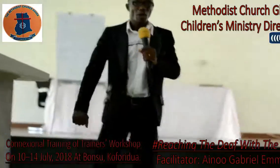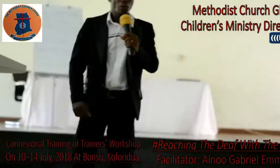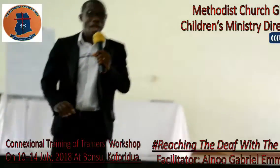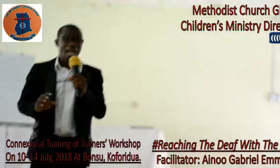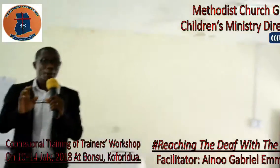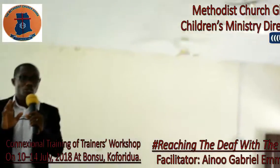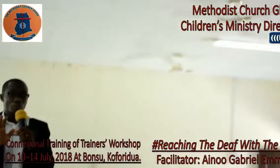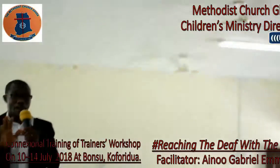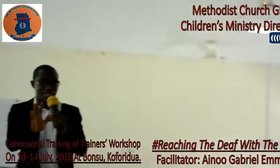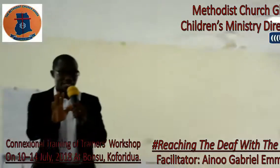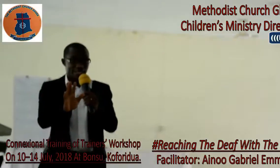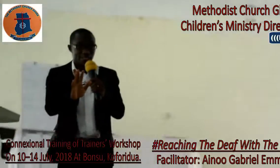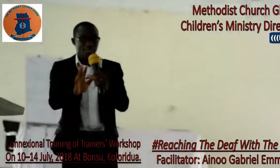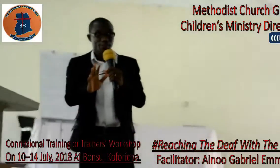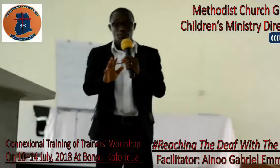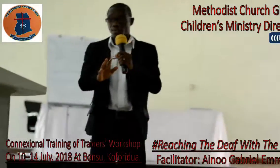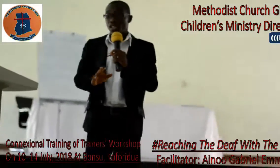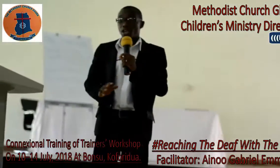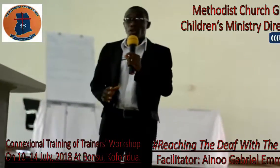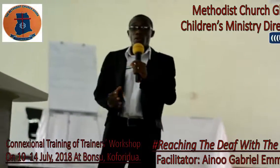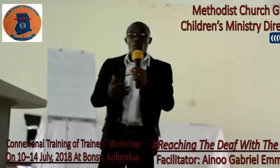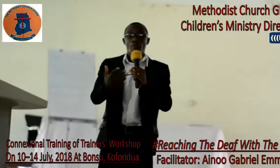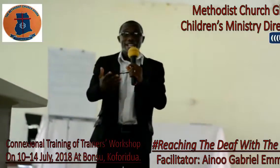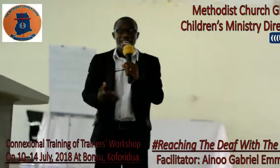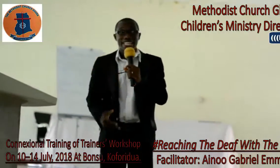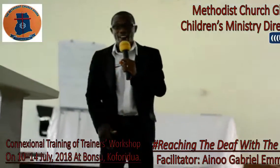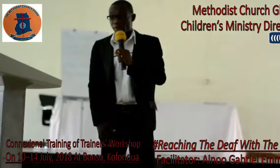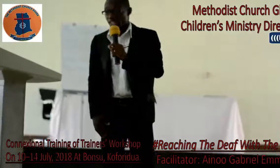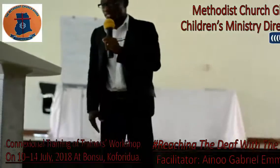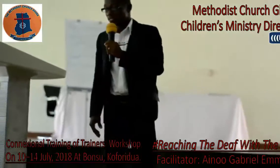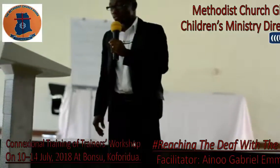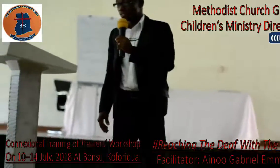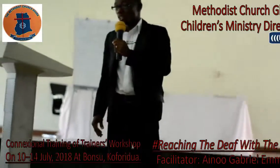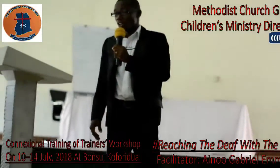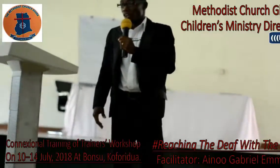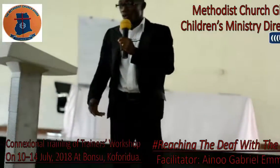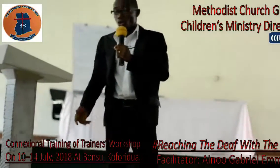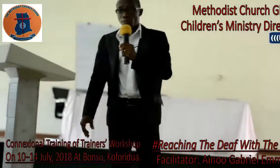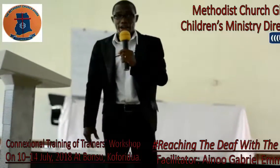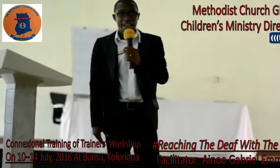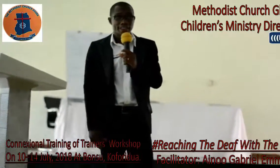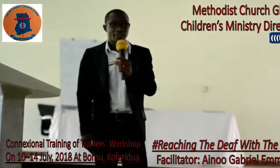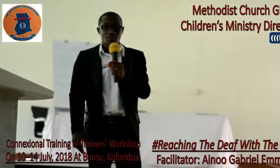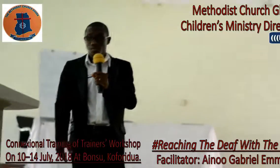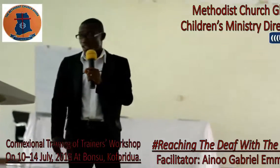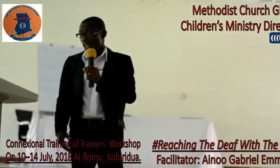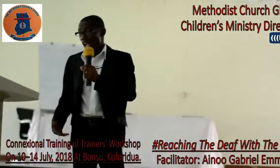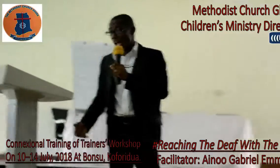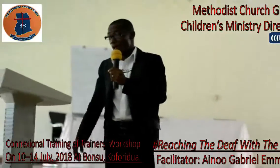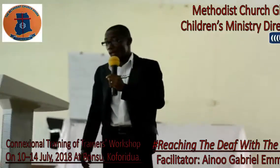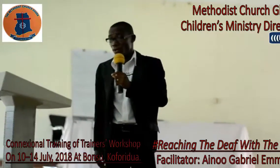we are coming to practice it. You've met a dead person. Good morning. How are you?